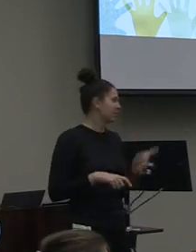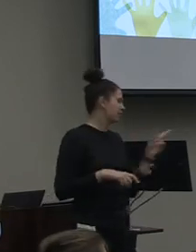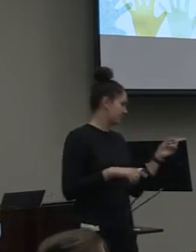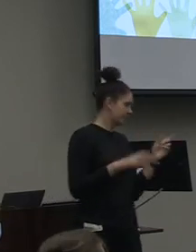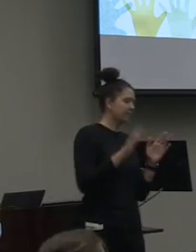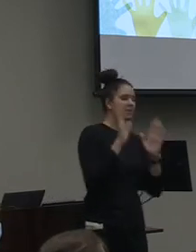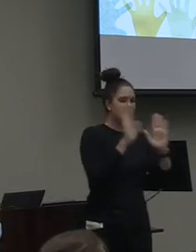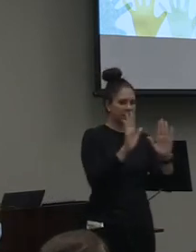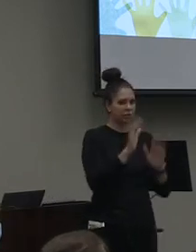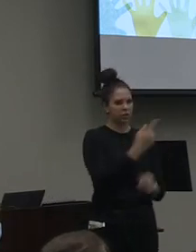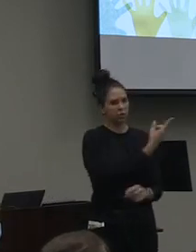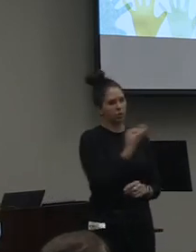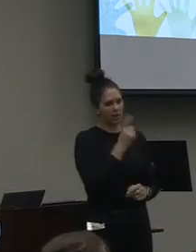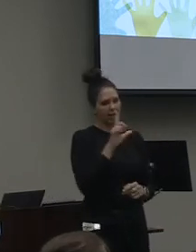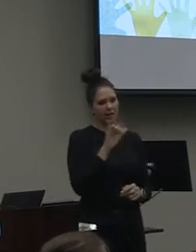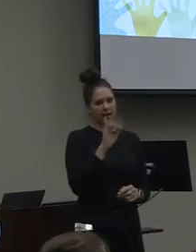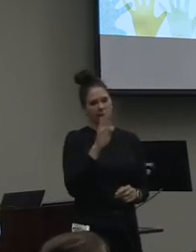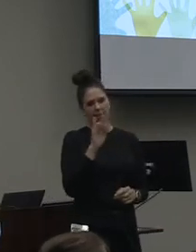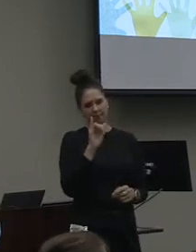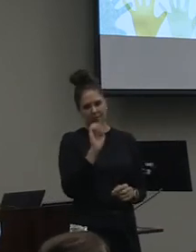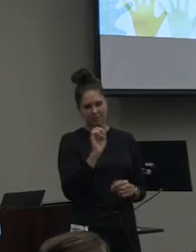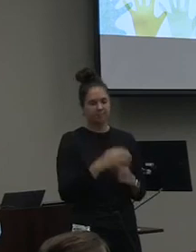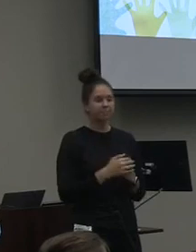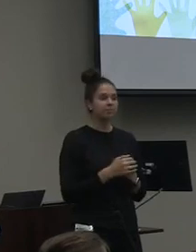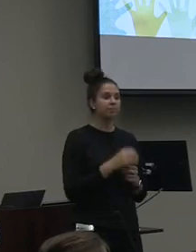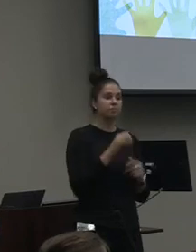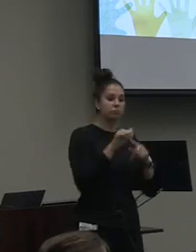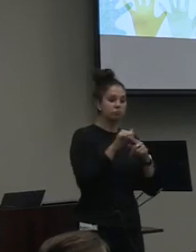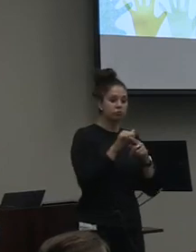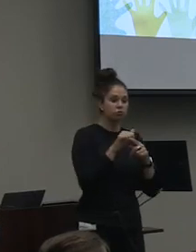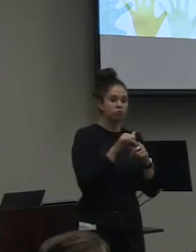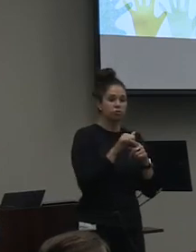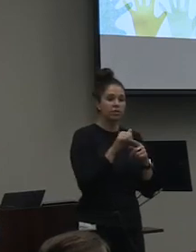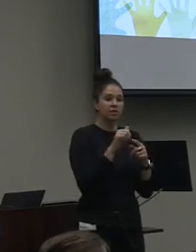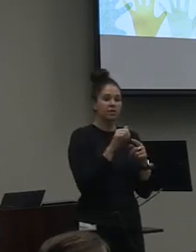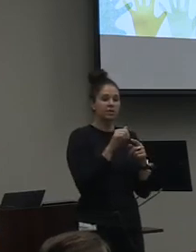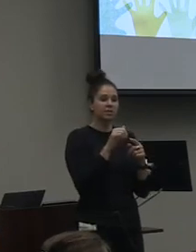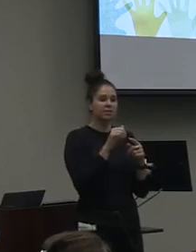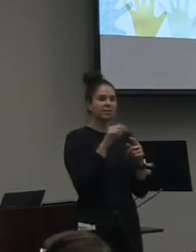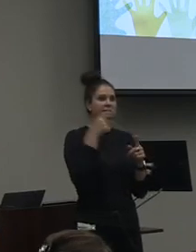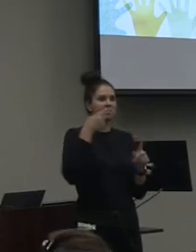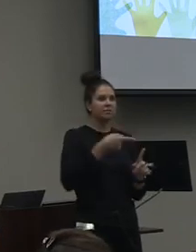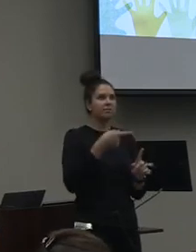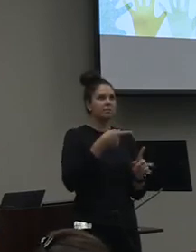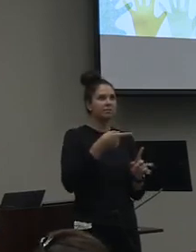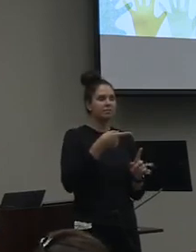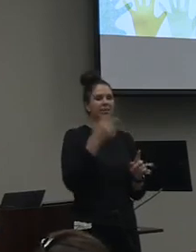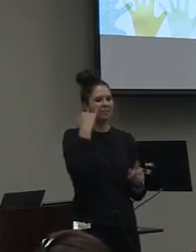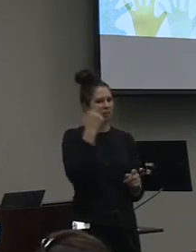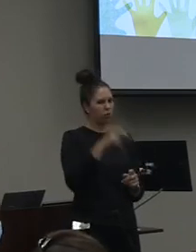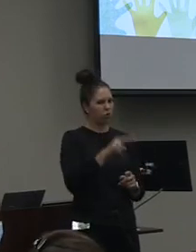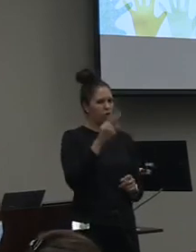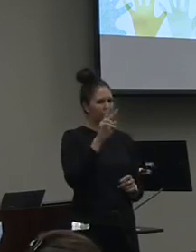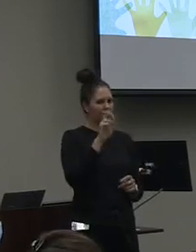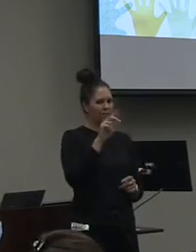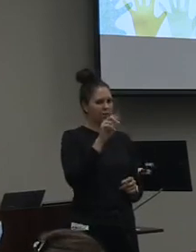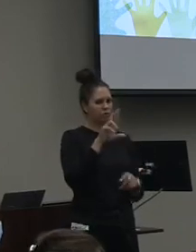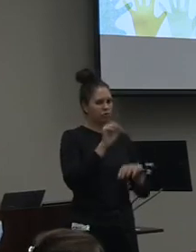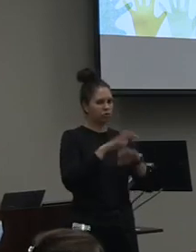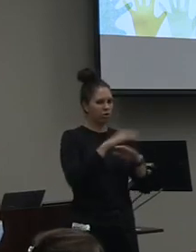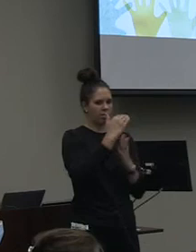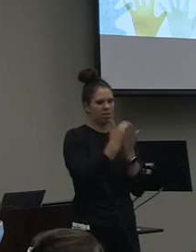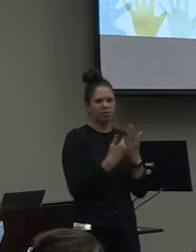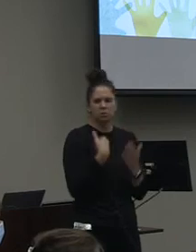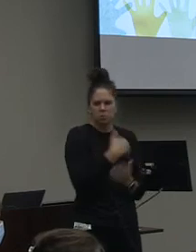question, Libby. So this training, the trainings in particular, are, and if you look at the vendors who are on the list, and we